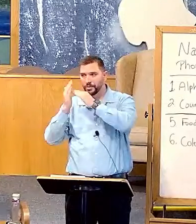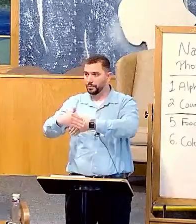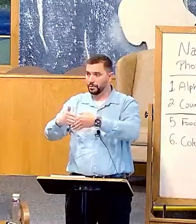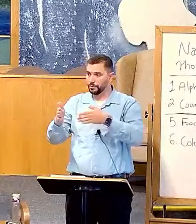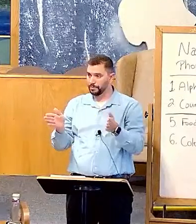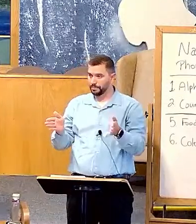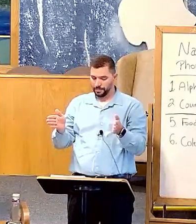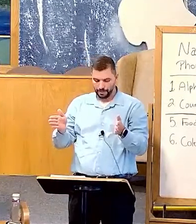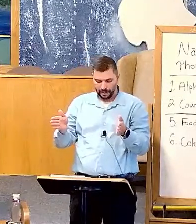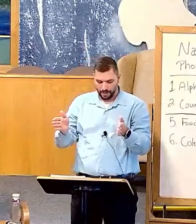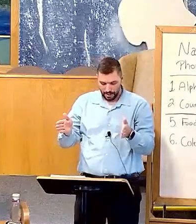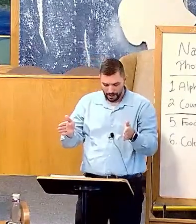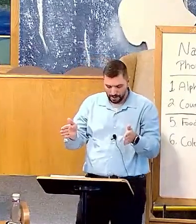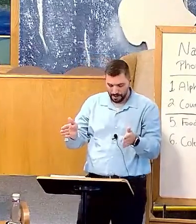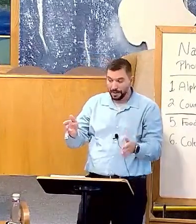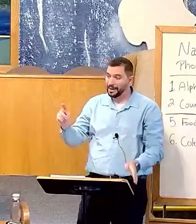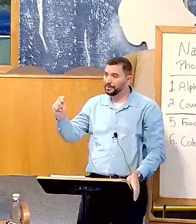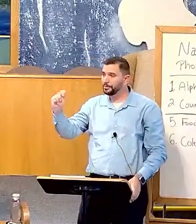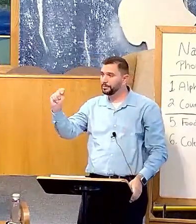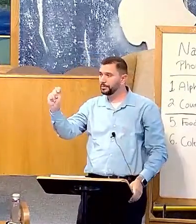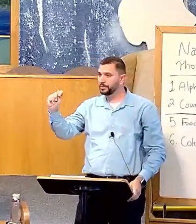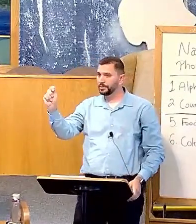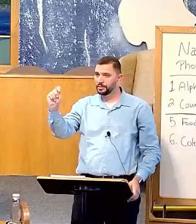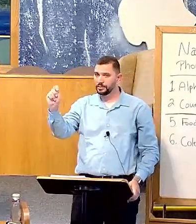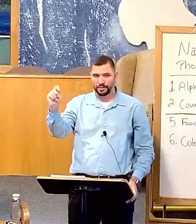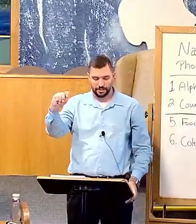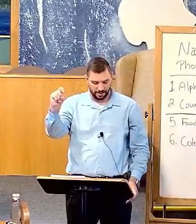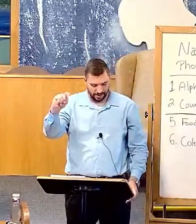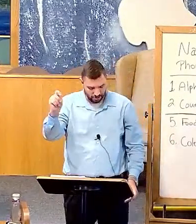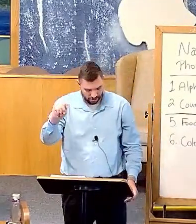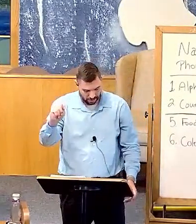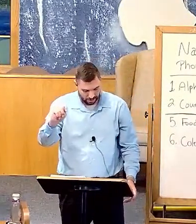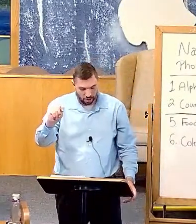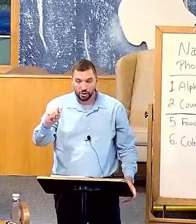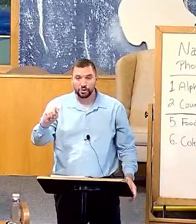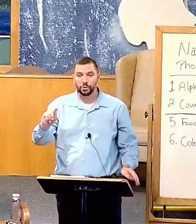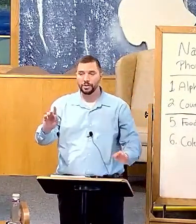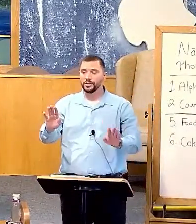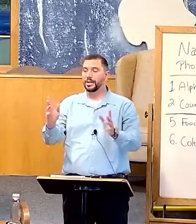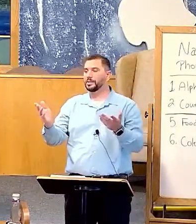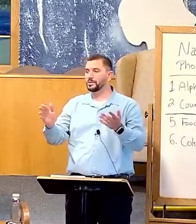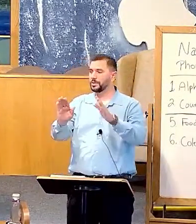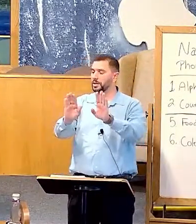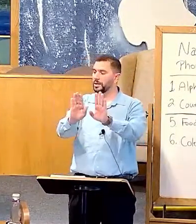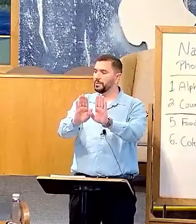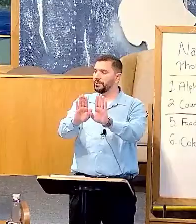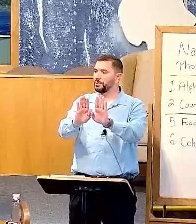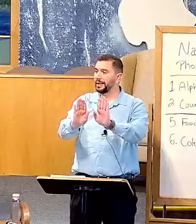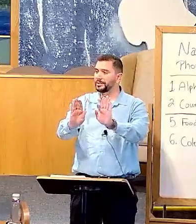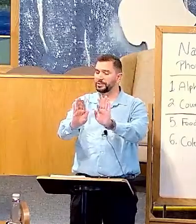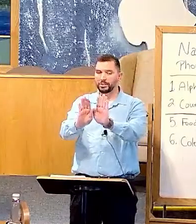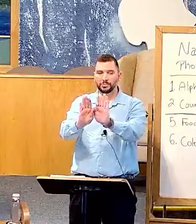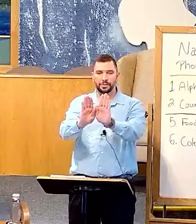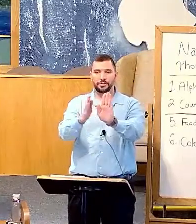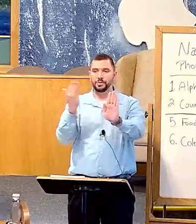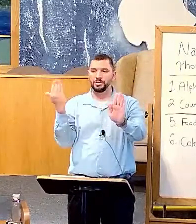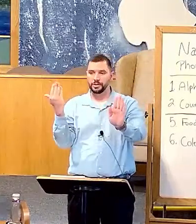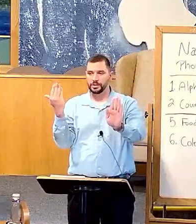bedroom. And then bathroom, like that. Door, now this was on the one I had struggled with, door.